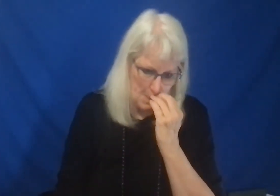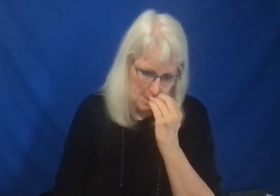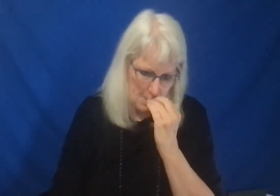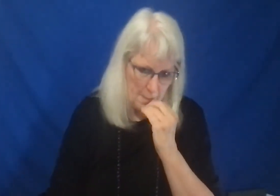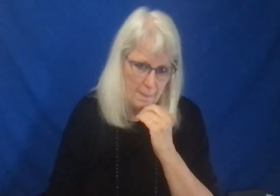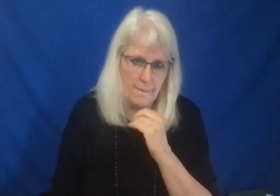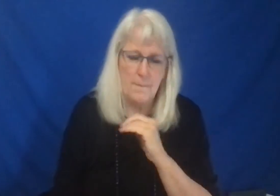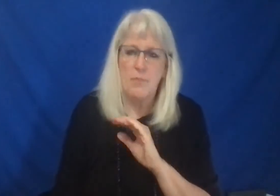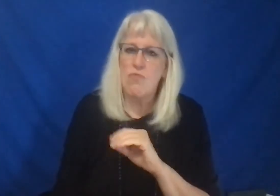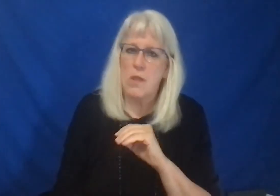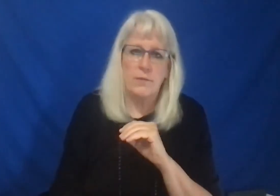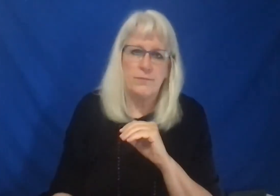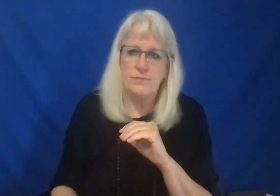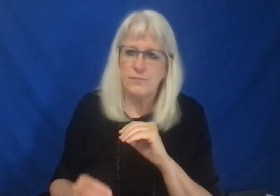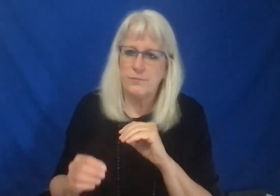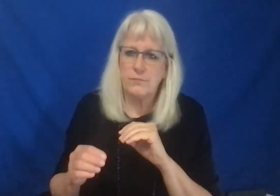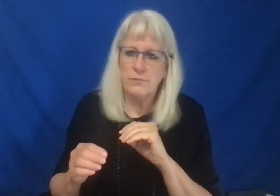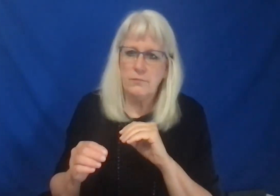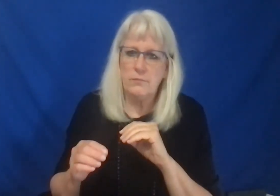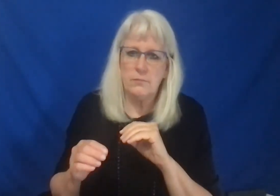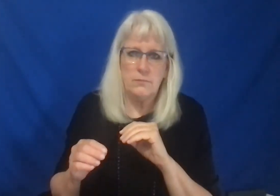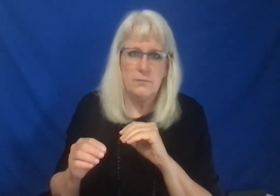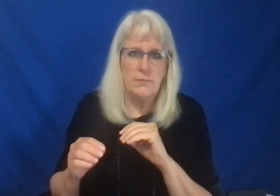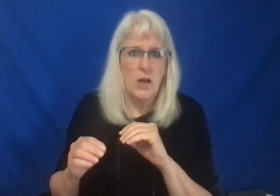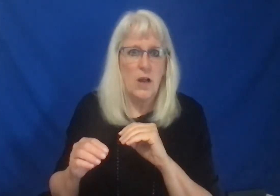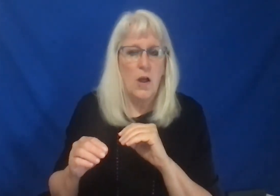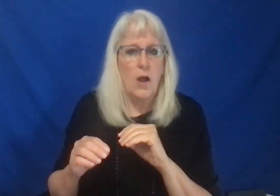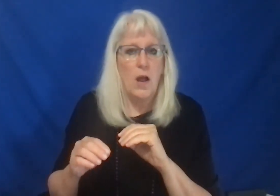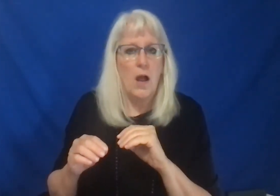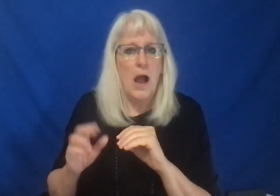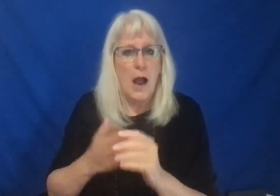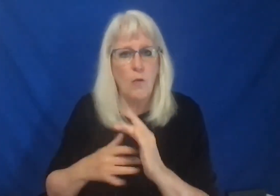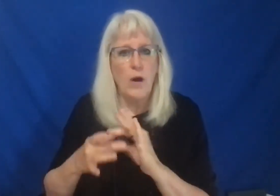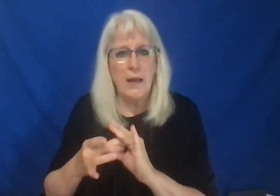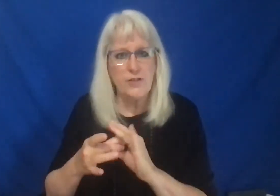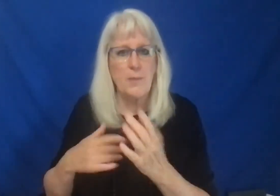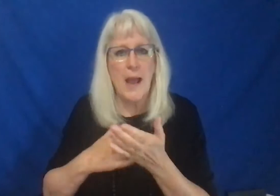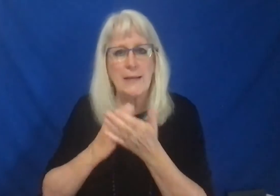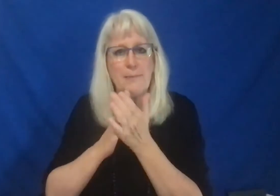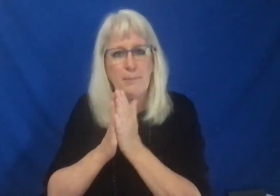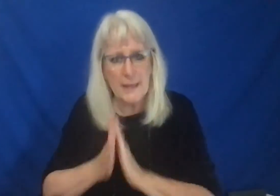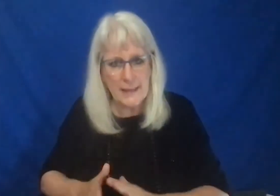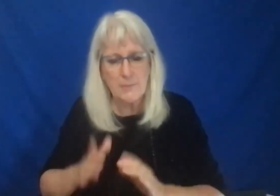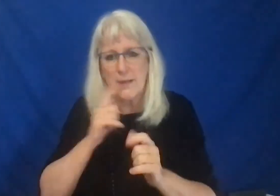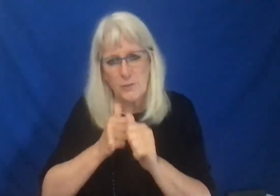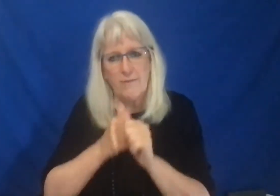we just have found a very peaceful way to navigate all of this, and that blends in with our committee work. So I'm